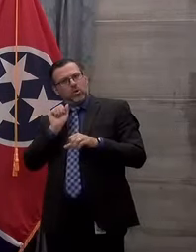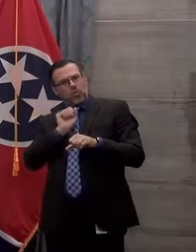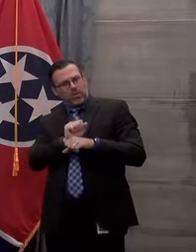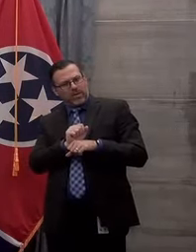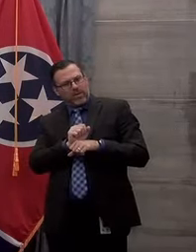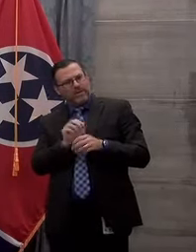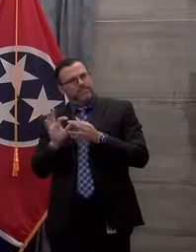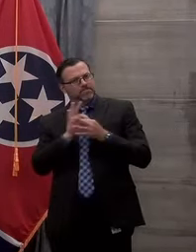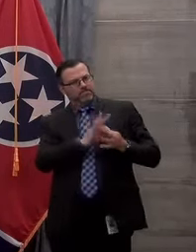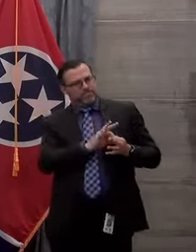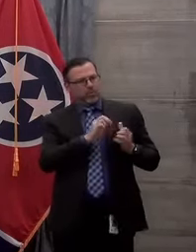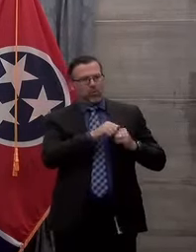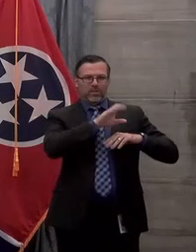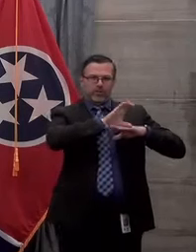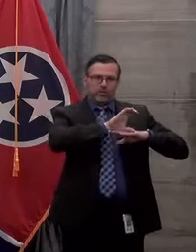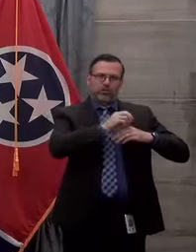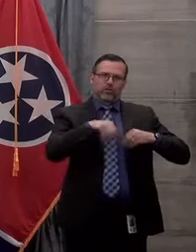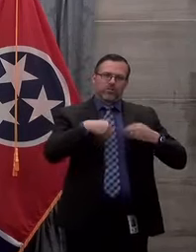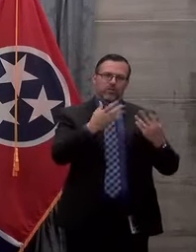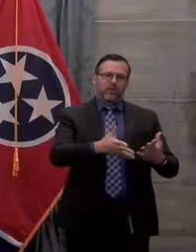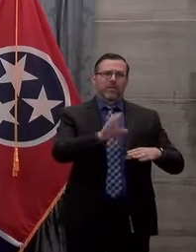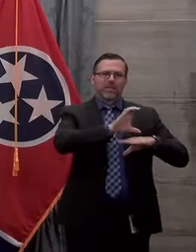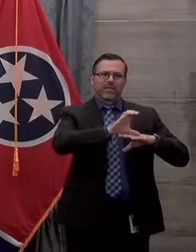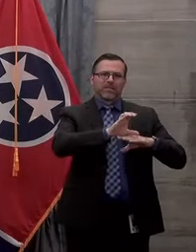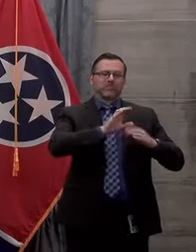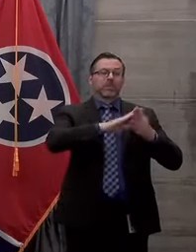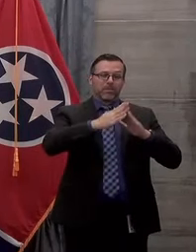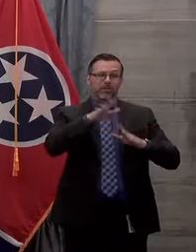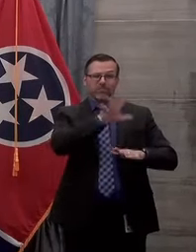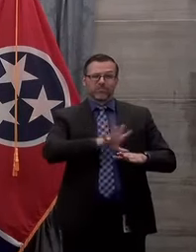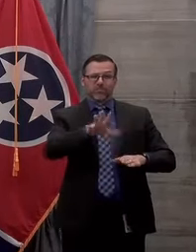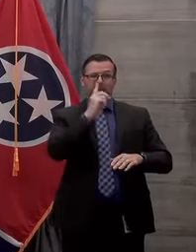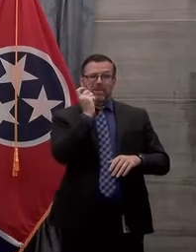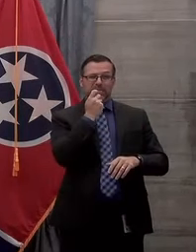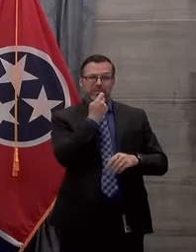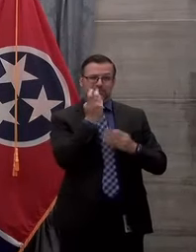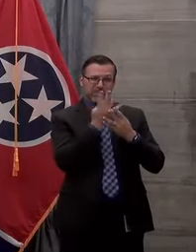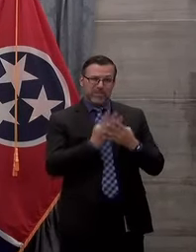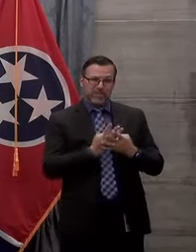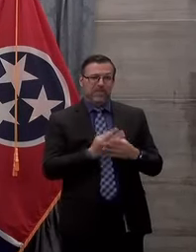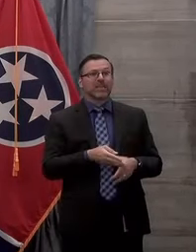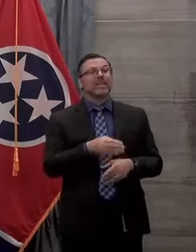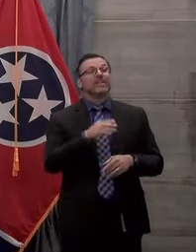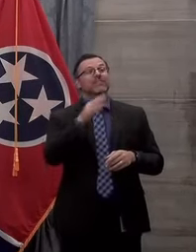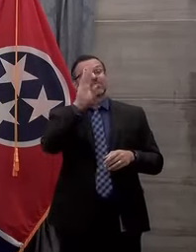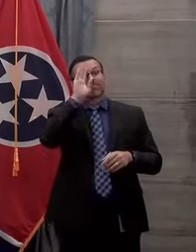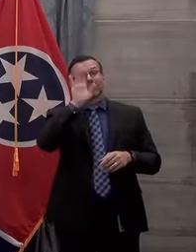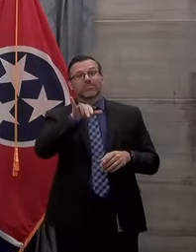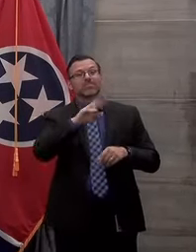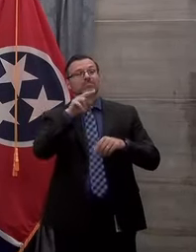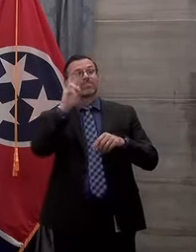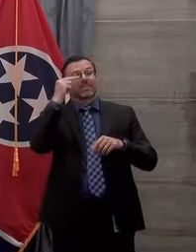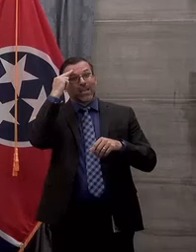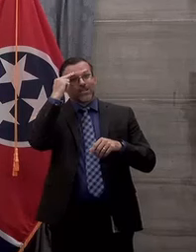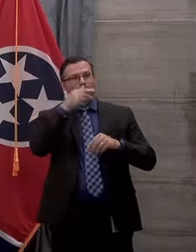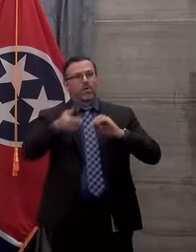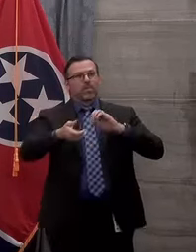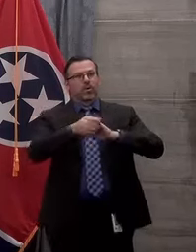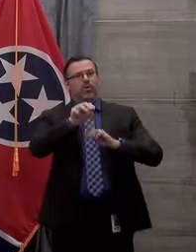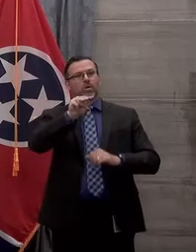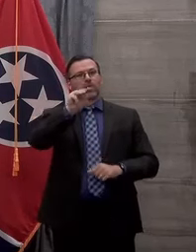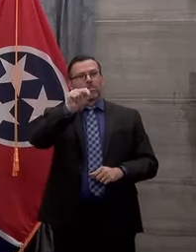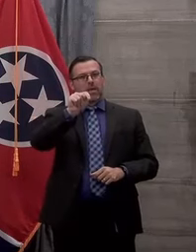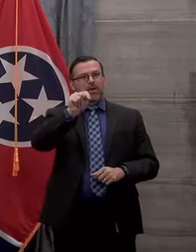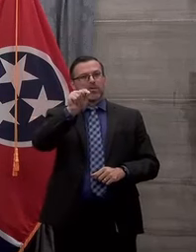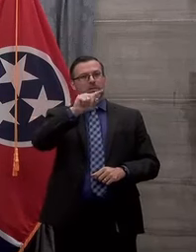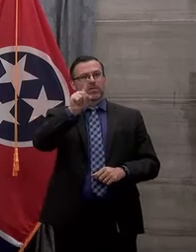collaboratively with our churches to provide community-wide testing. Most recently in Nashville, we've partnered with Mount Zion Baptist Church to